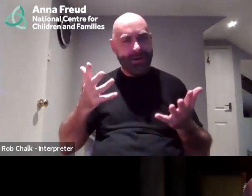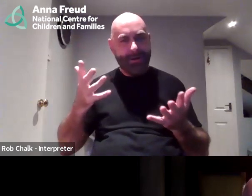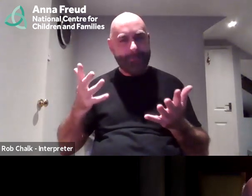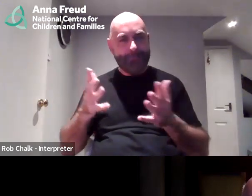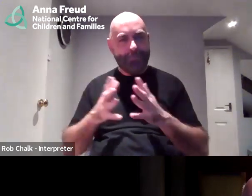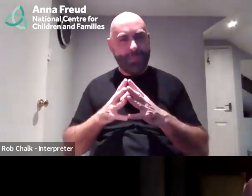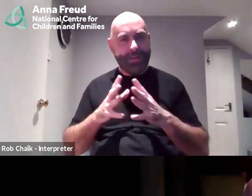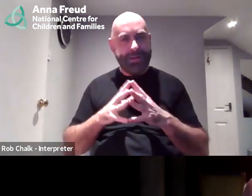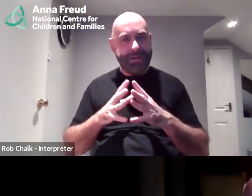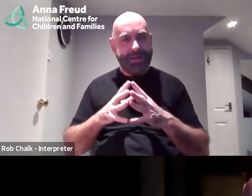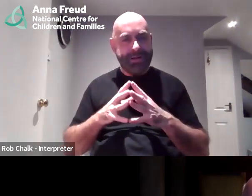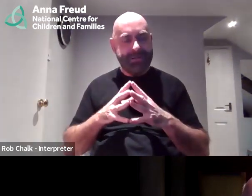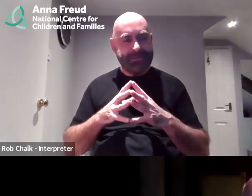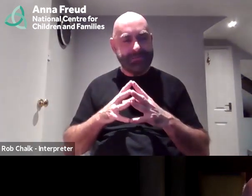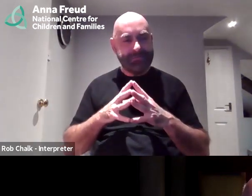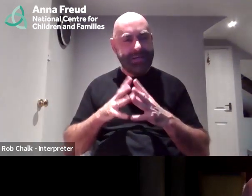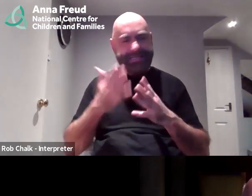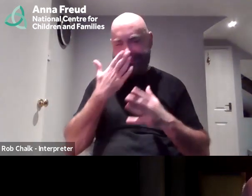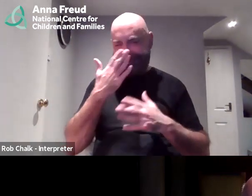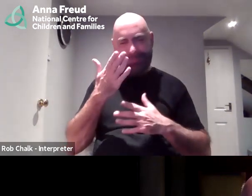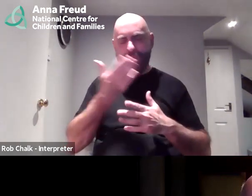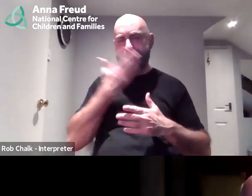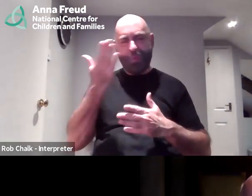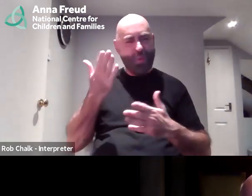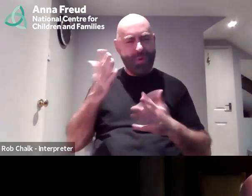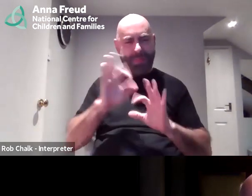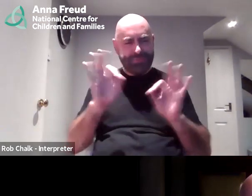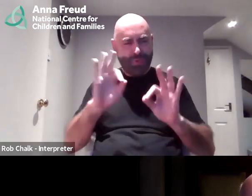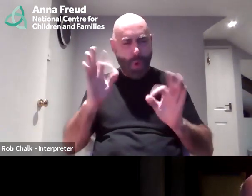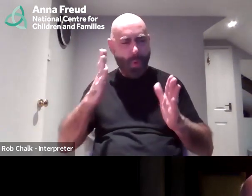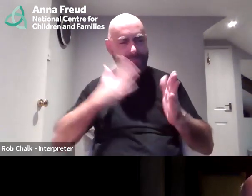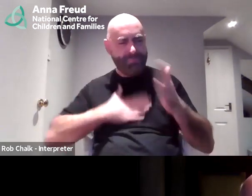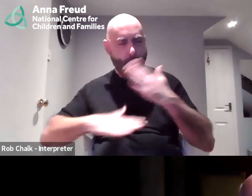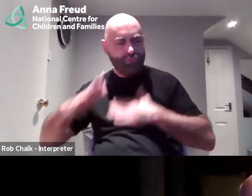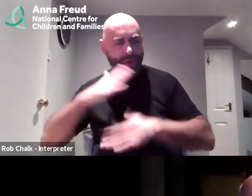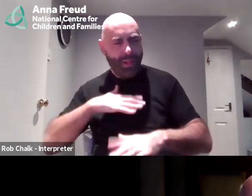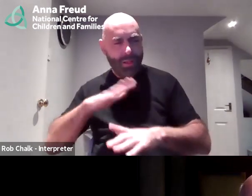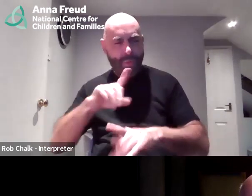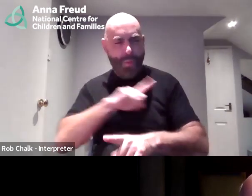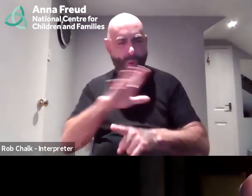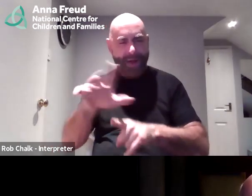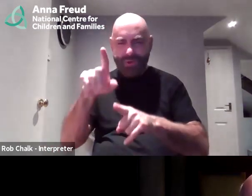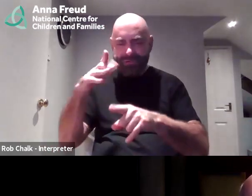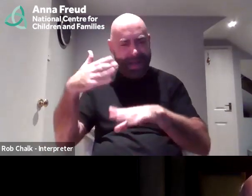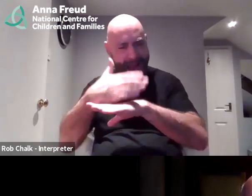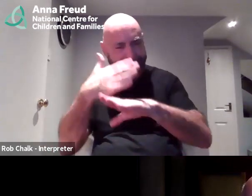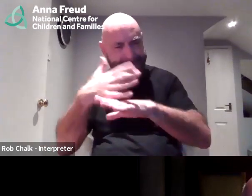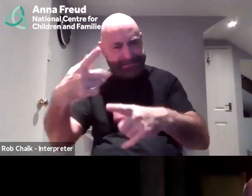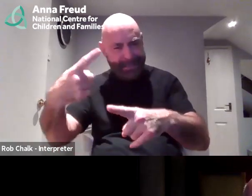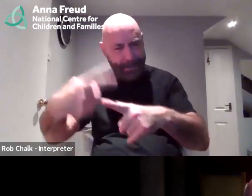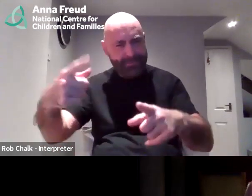that there is no possibly moral reason for not acting on it